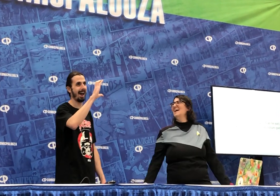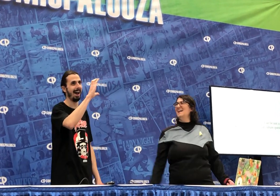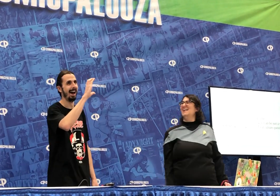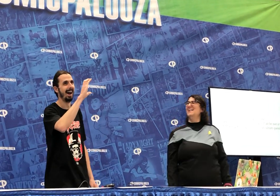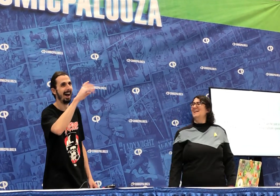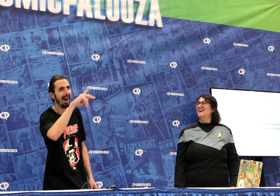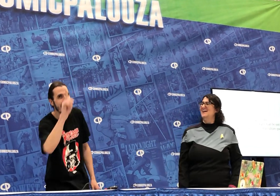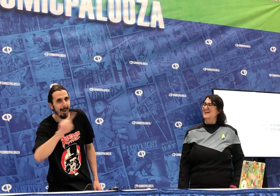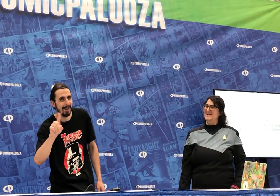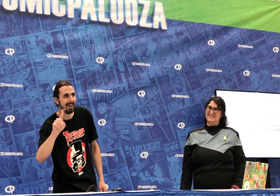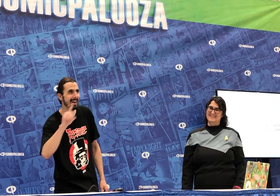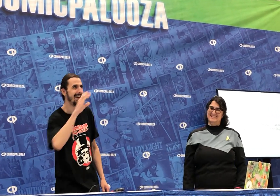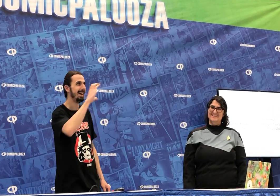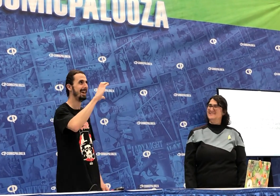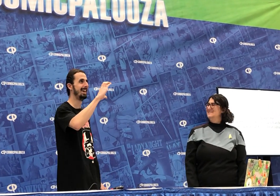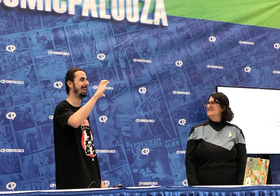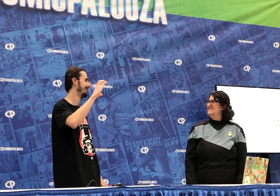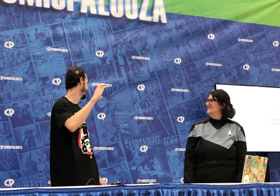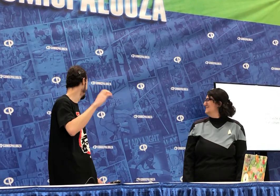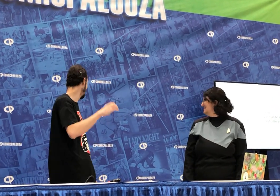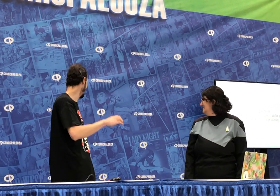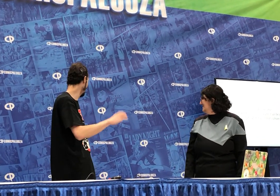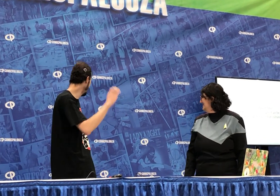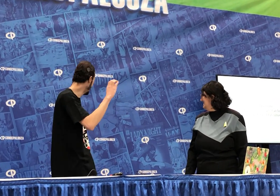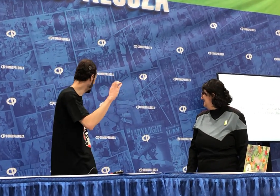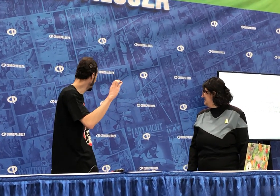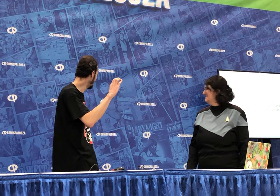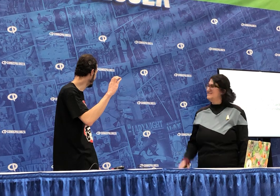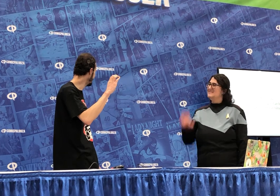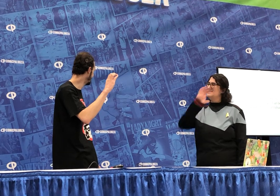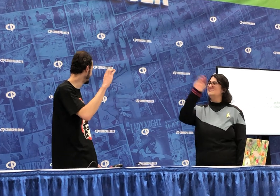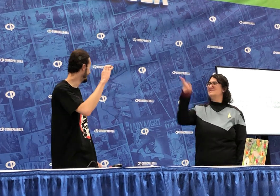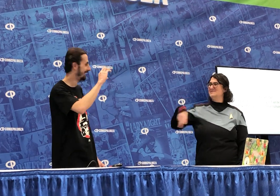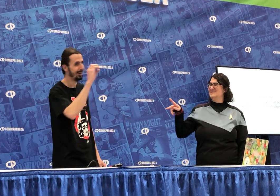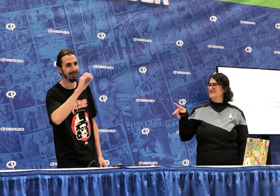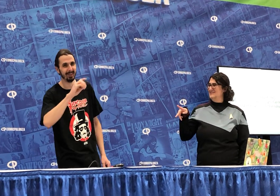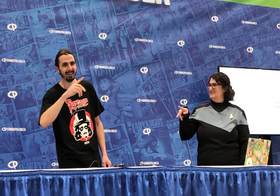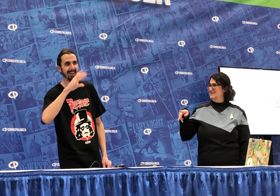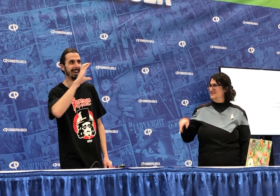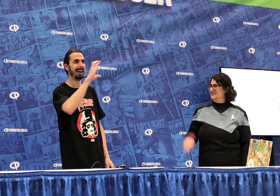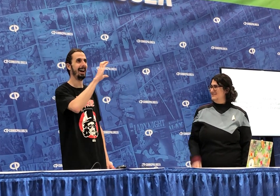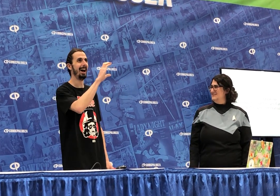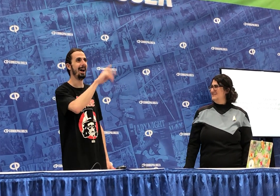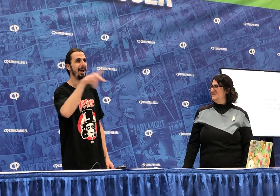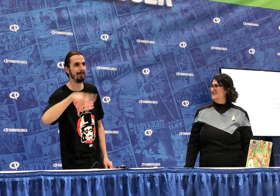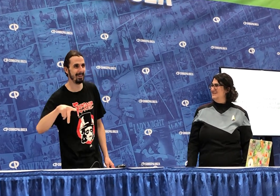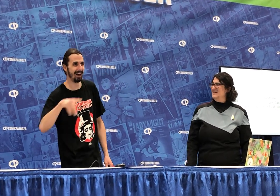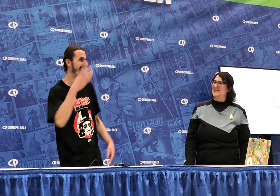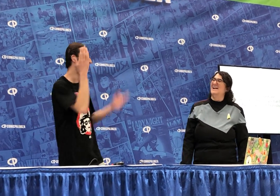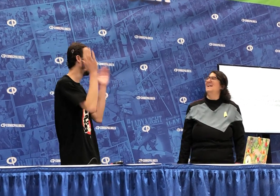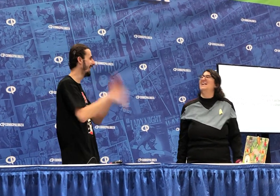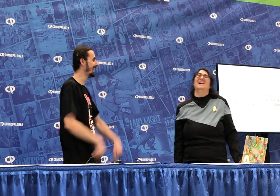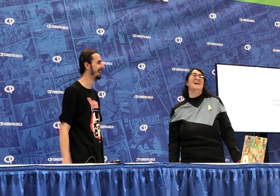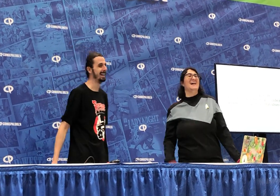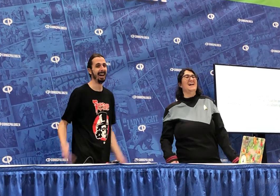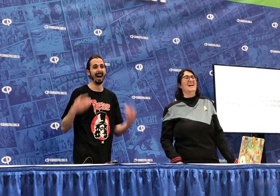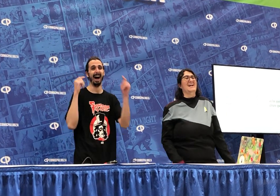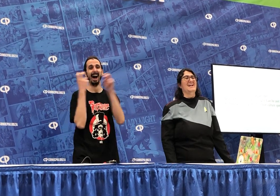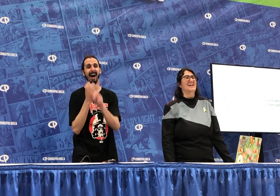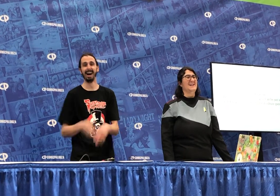C and the letter P, but you're doing it almost in the shape of a Z as you're bringing it down. That's hard. Comicpalooza. I don't know. That's